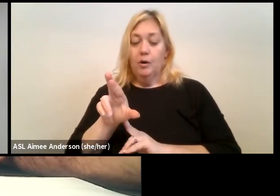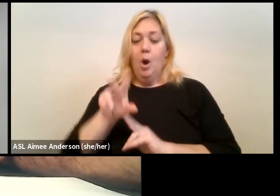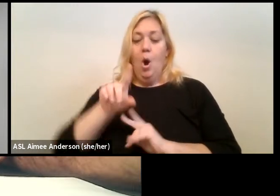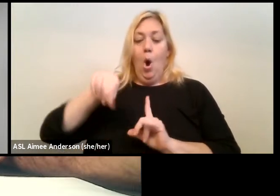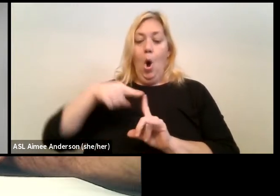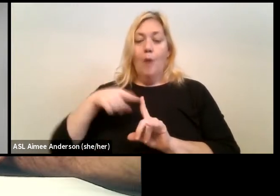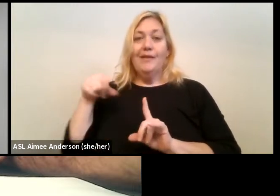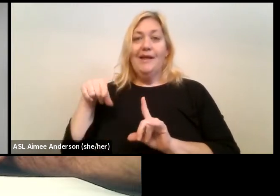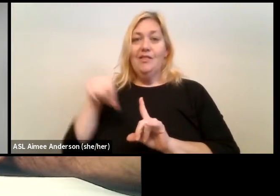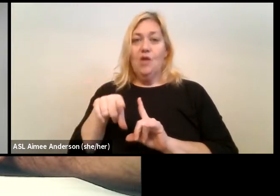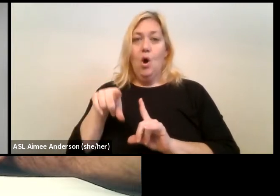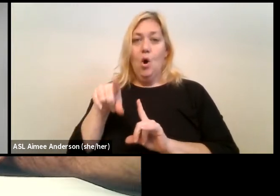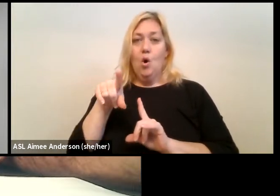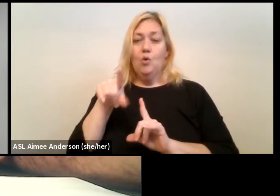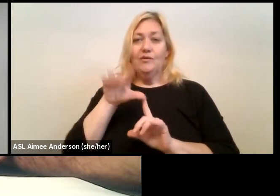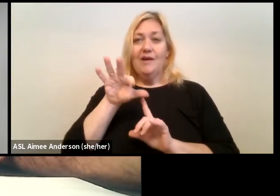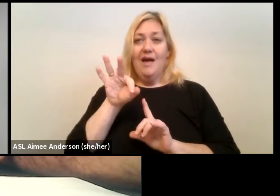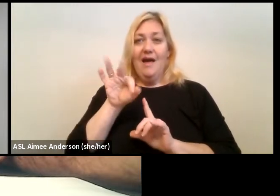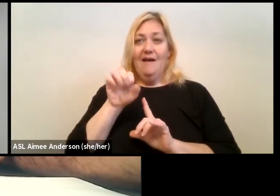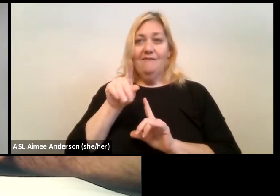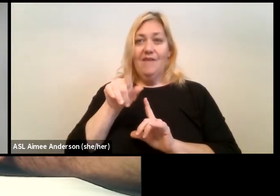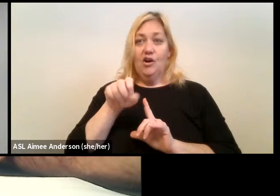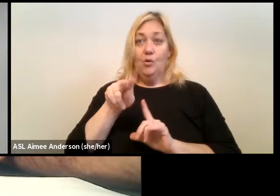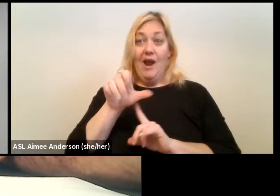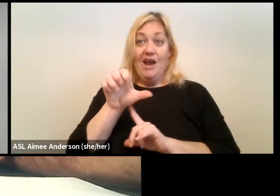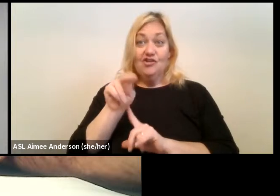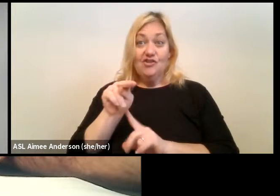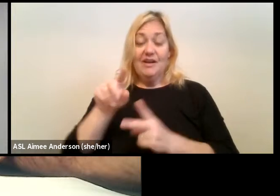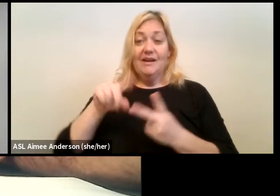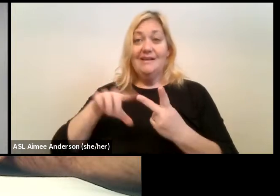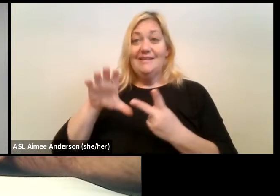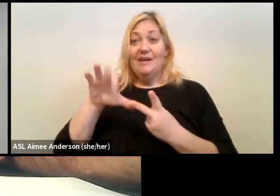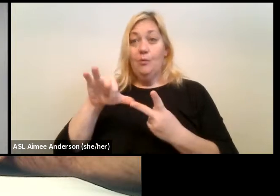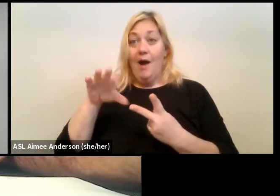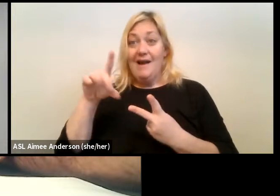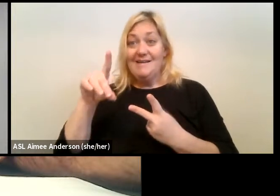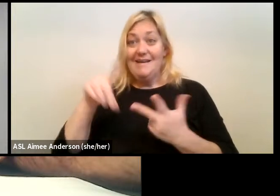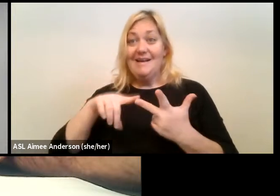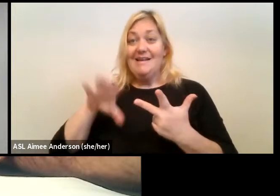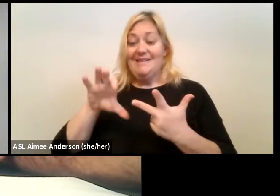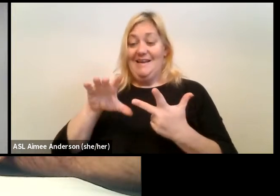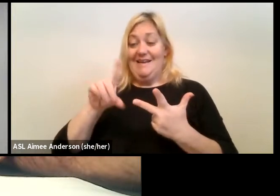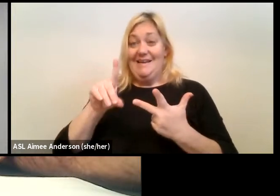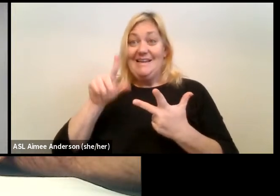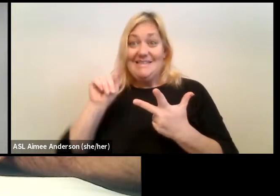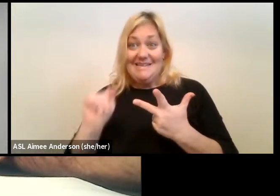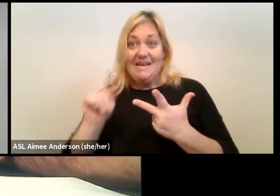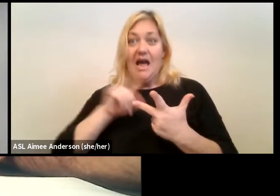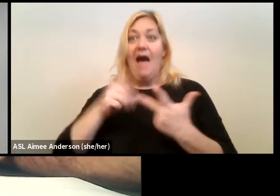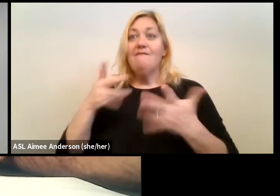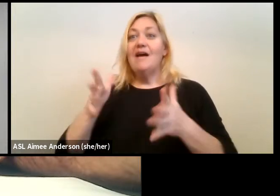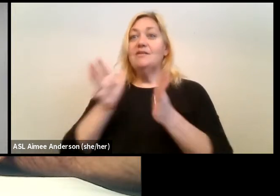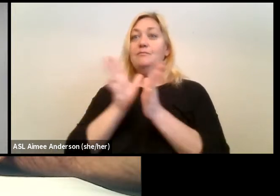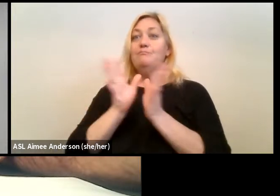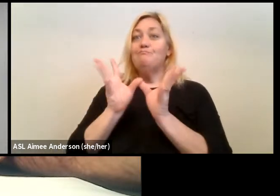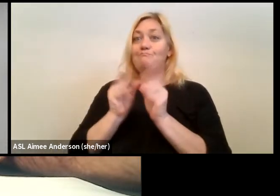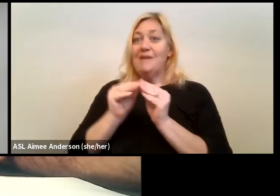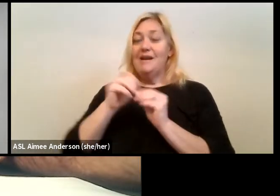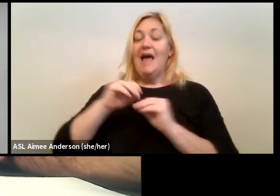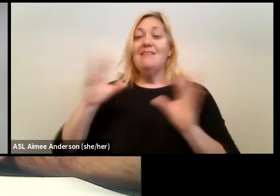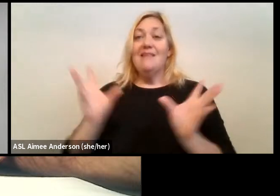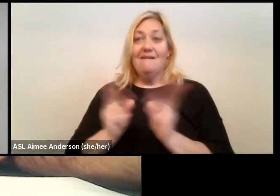those Federation and CYD and CDC have asked to meet at convention. So it is allowed